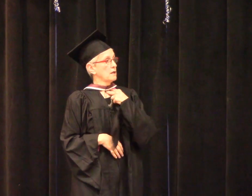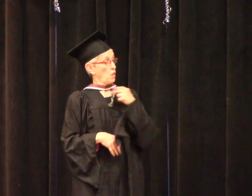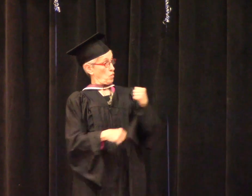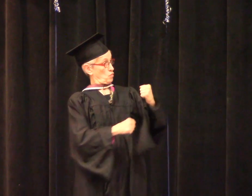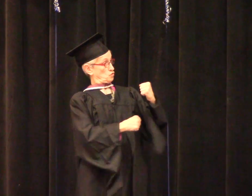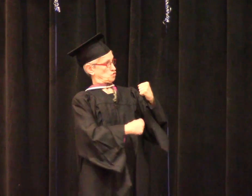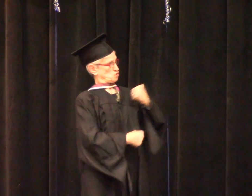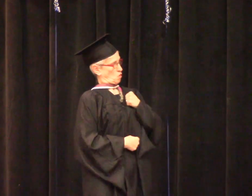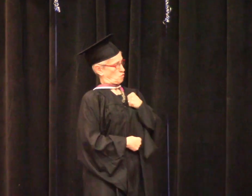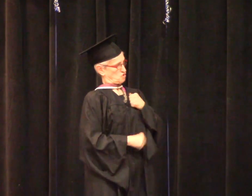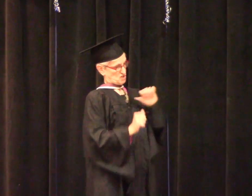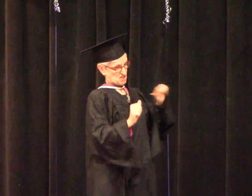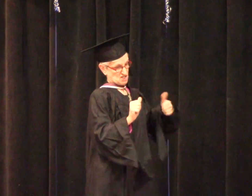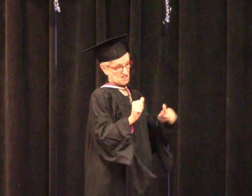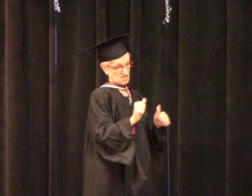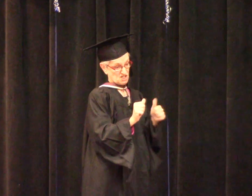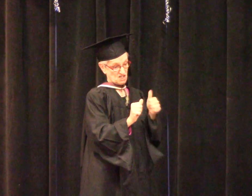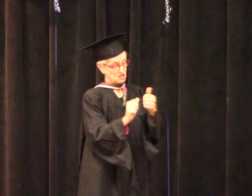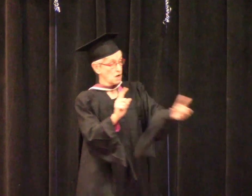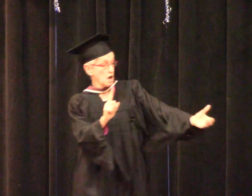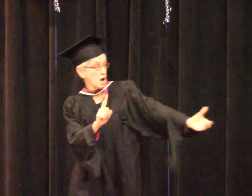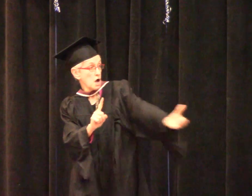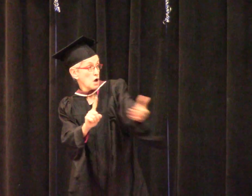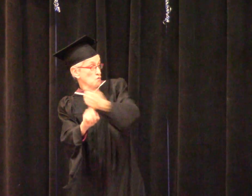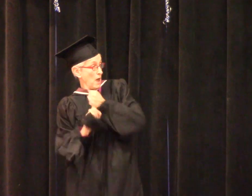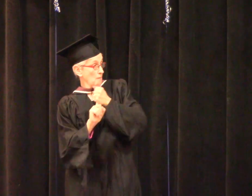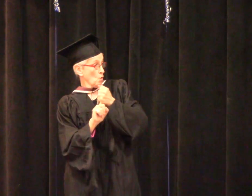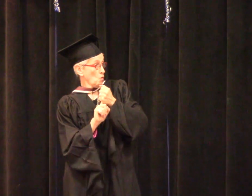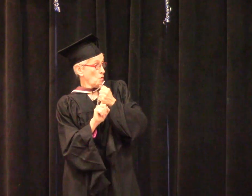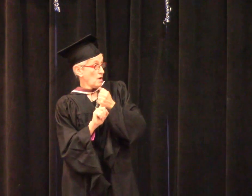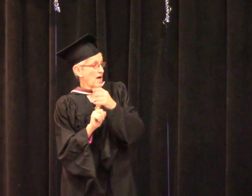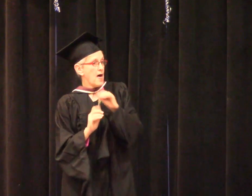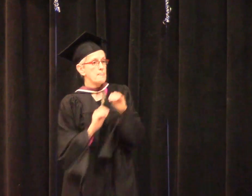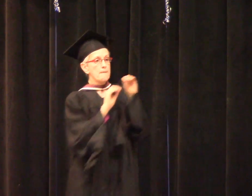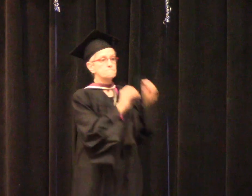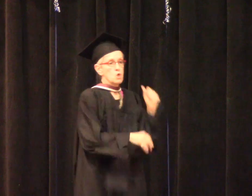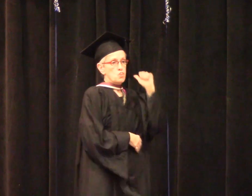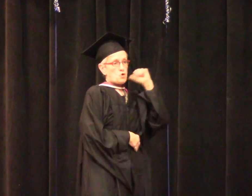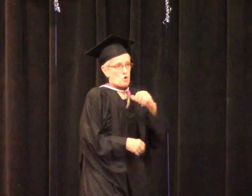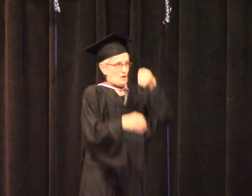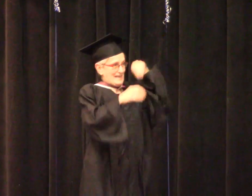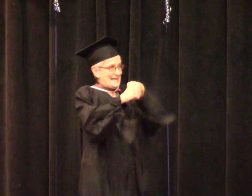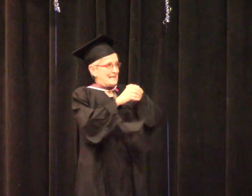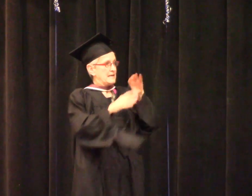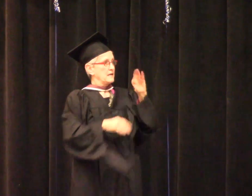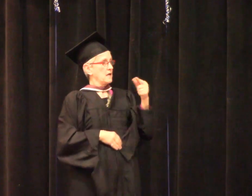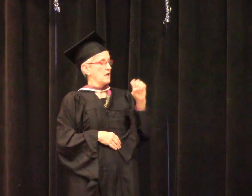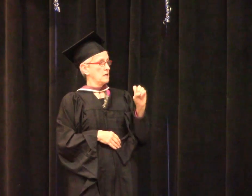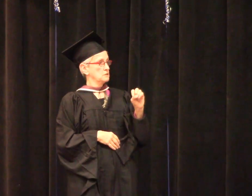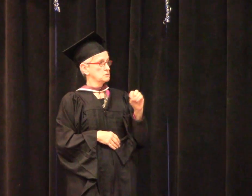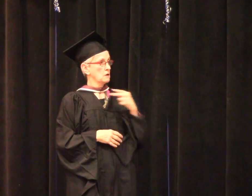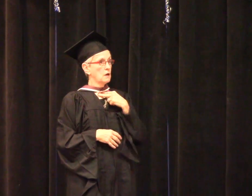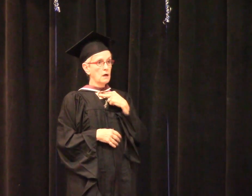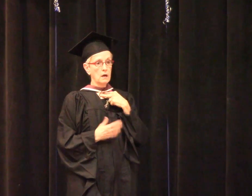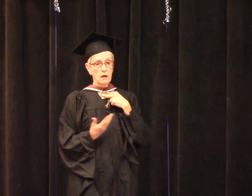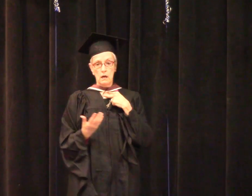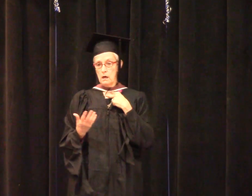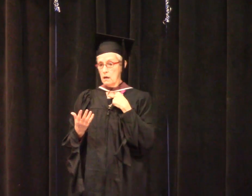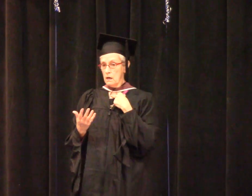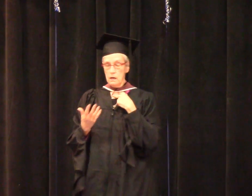It's fallen way down below where this cage is hanging very high. And the guards actually catch the girl